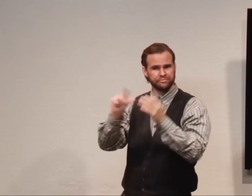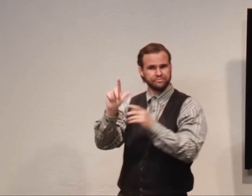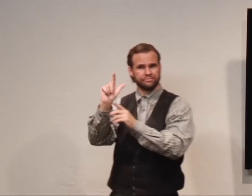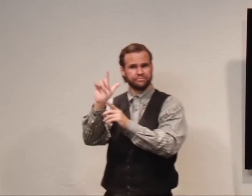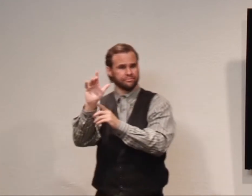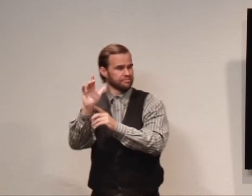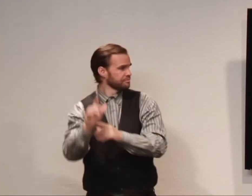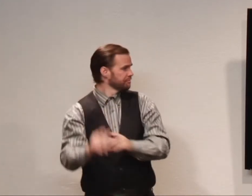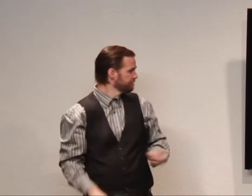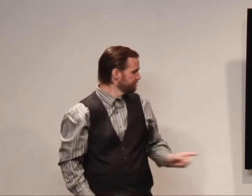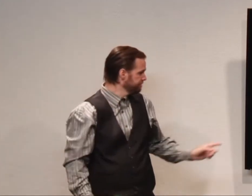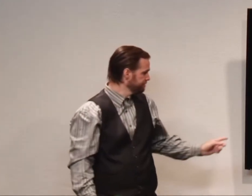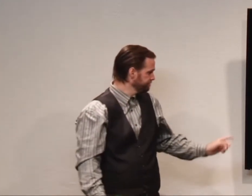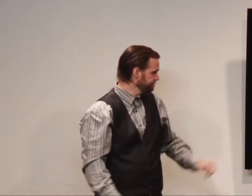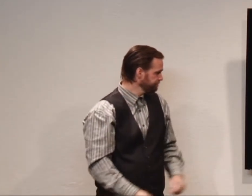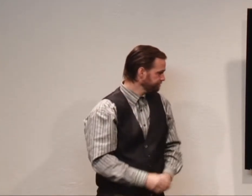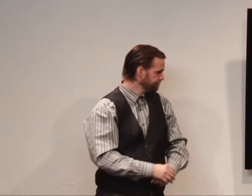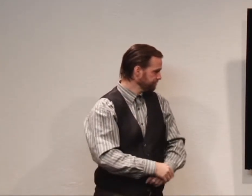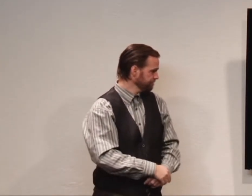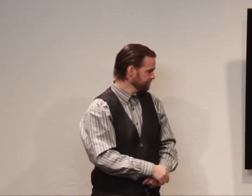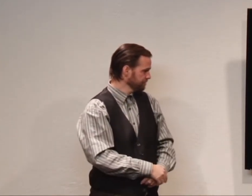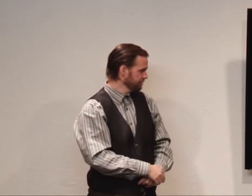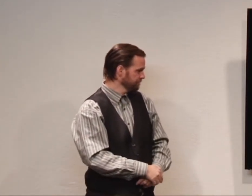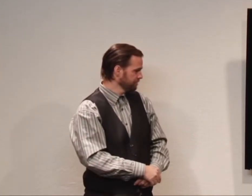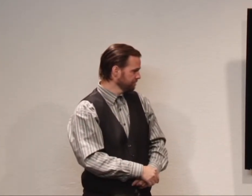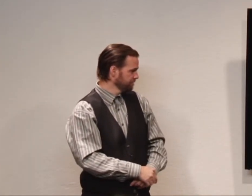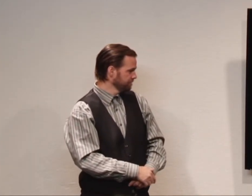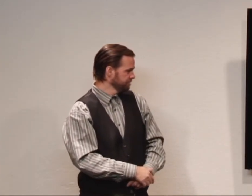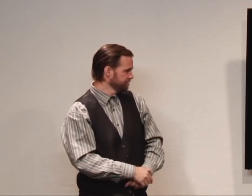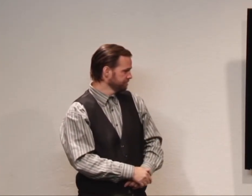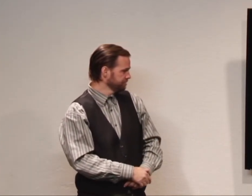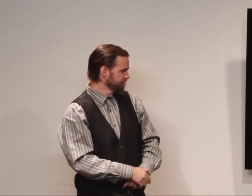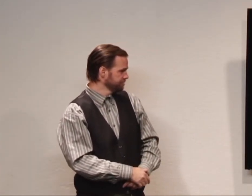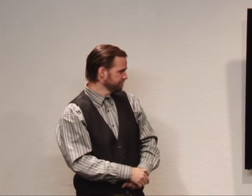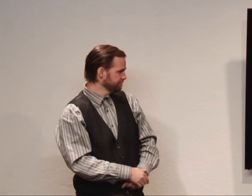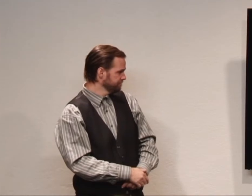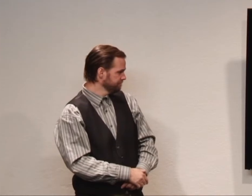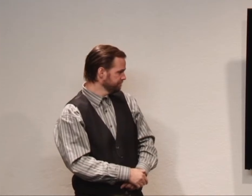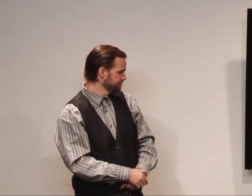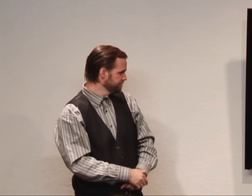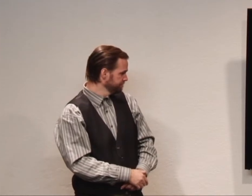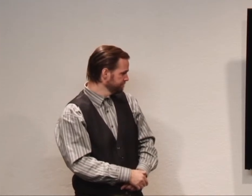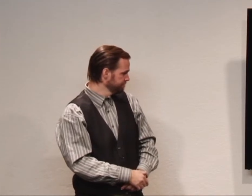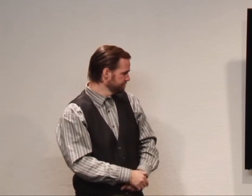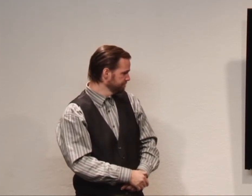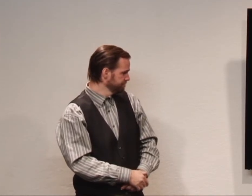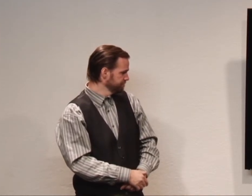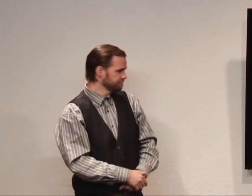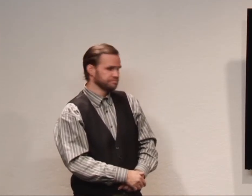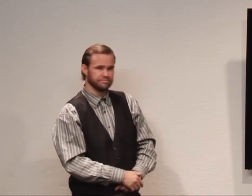He is that. And then we're going to read in the next verse in Hebrews chapter 7, verse 25.